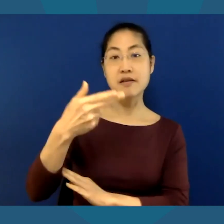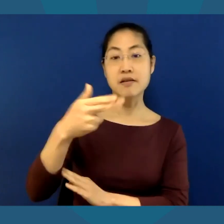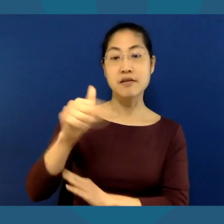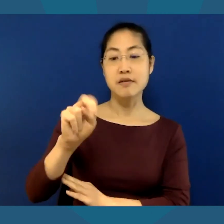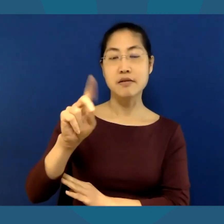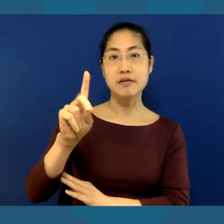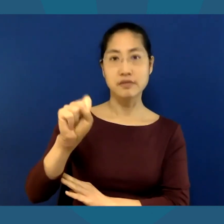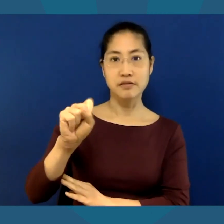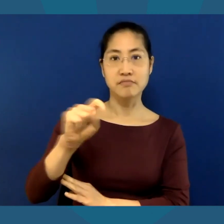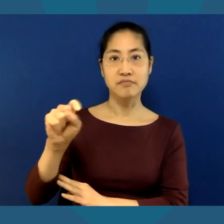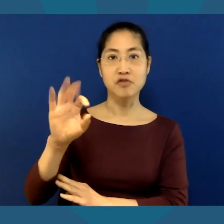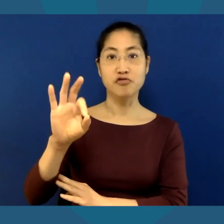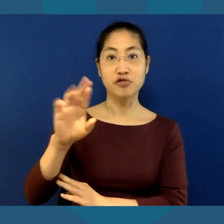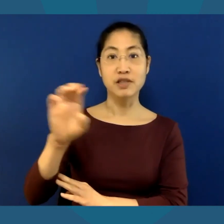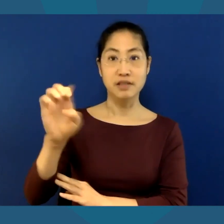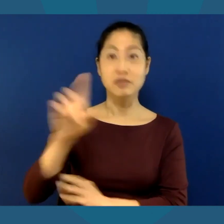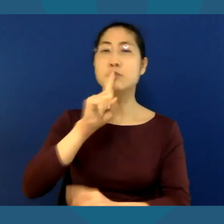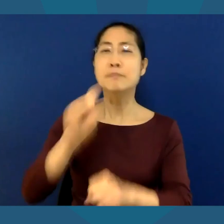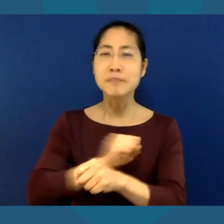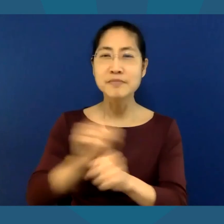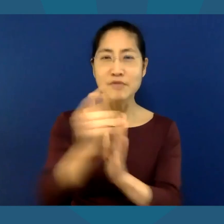into law.